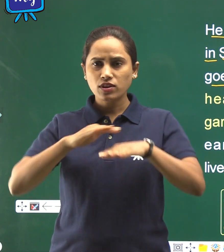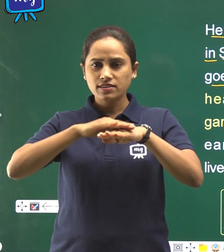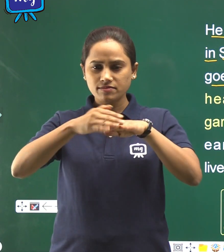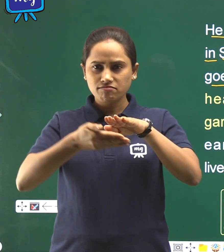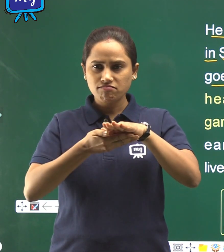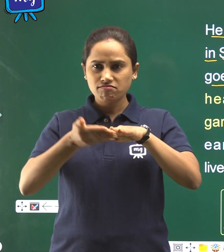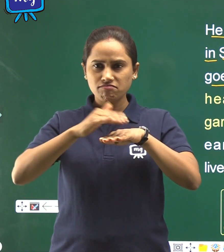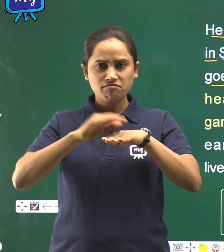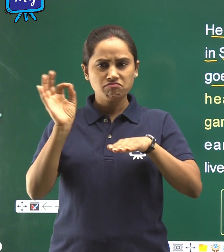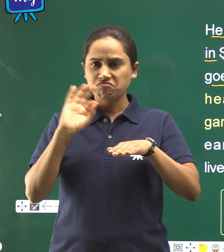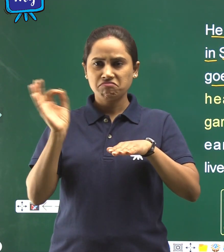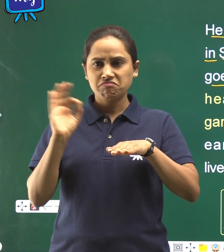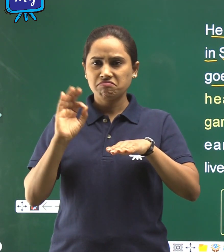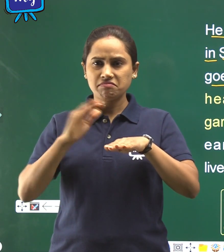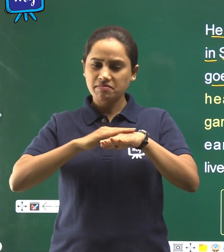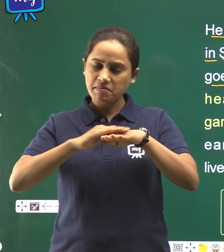barefoot